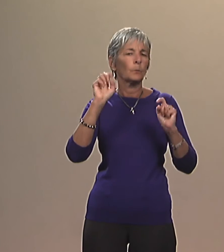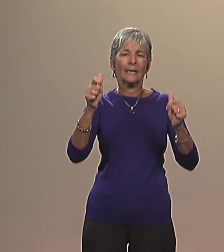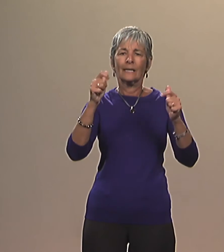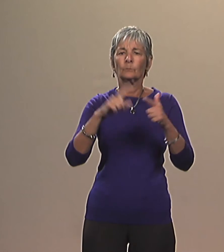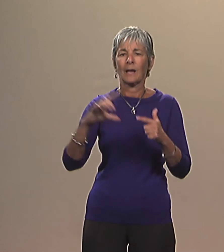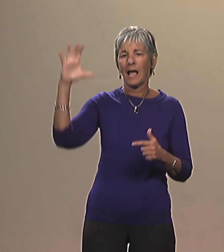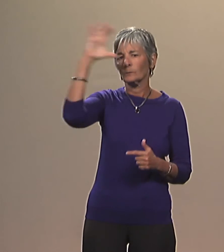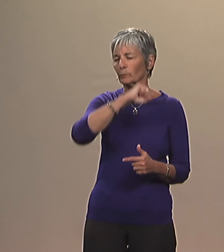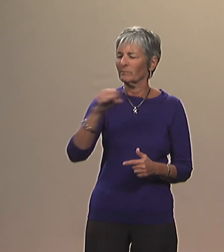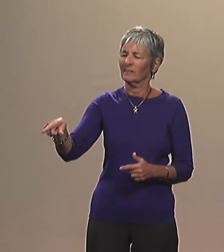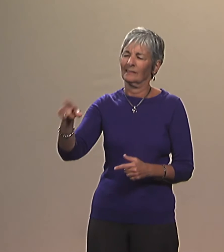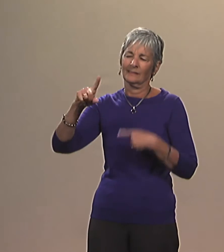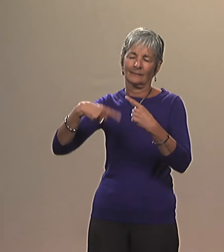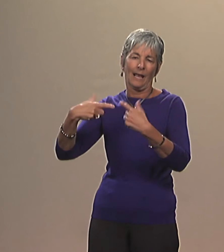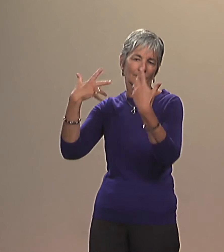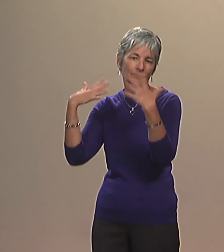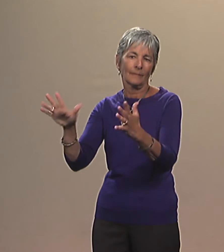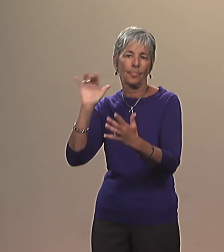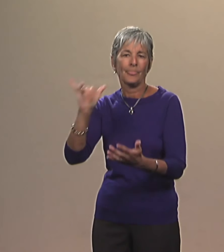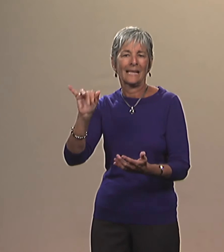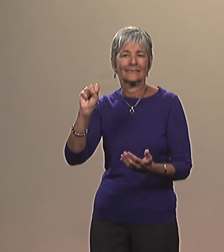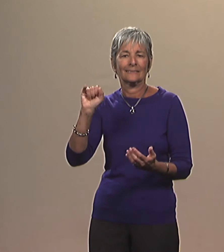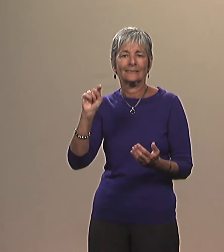language must be used as the only option.